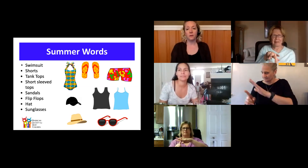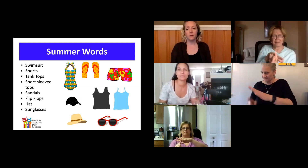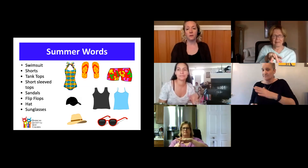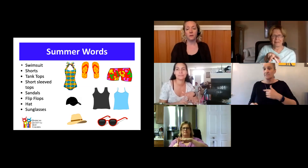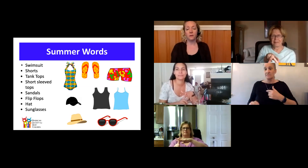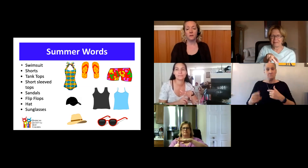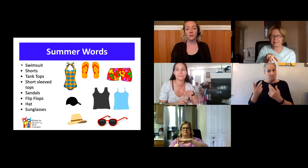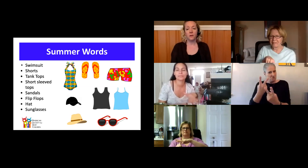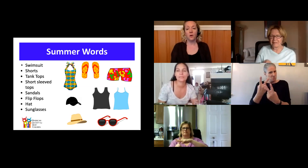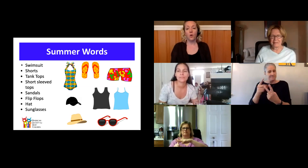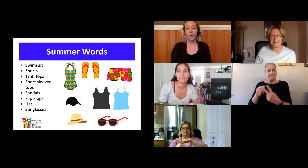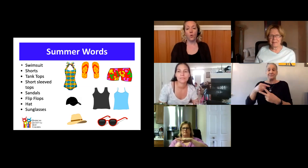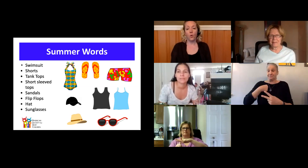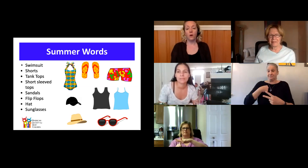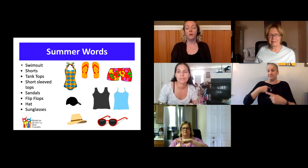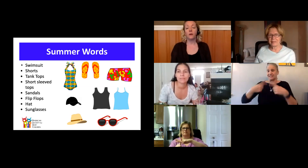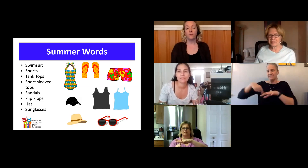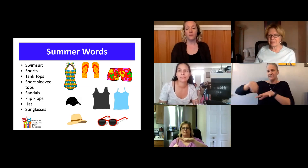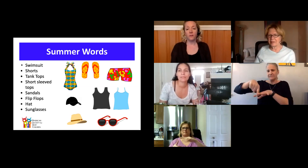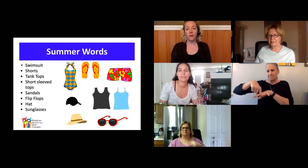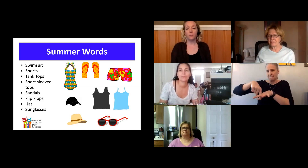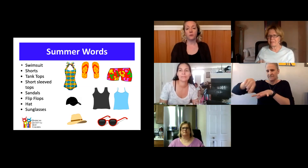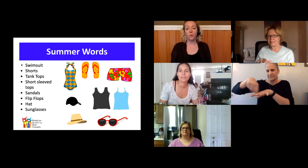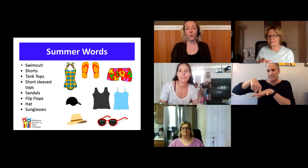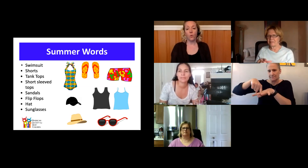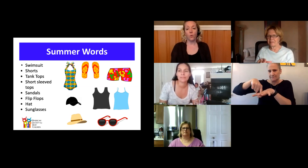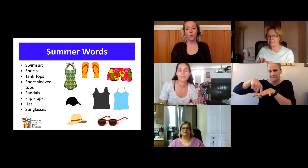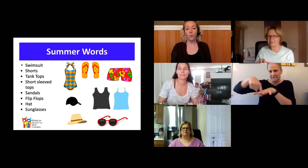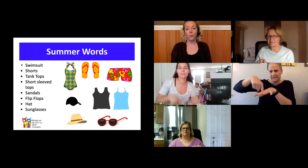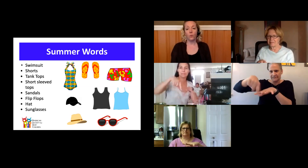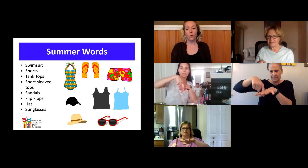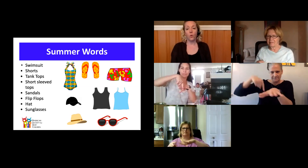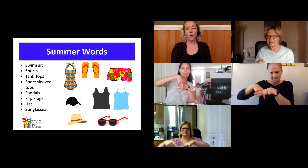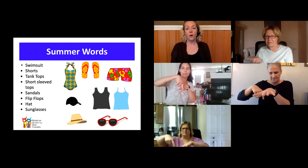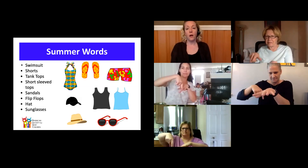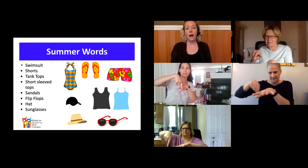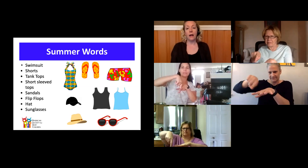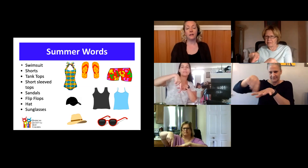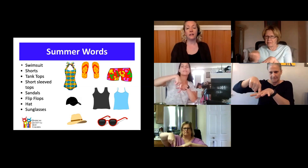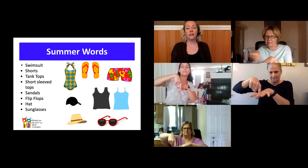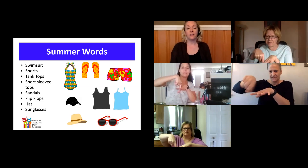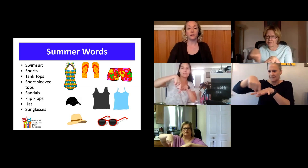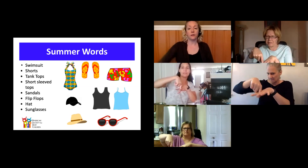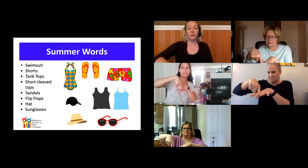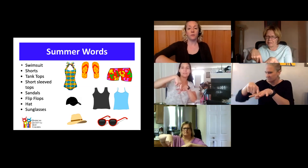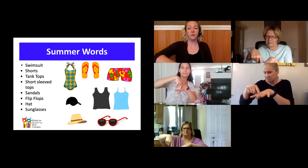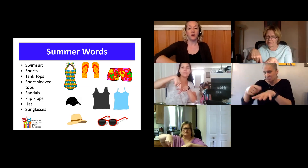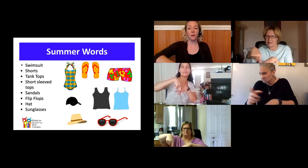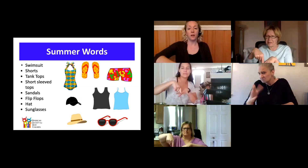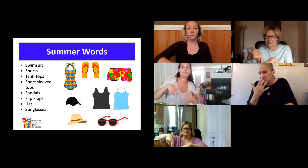Or, yep, flip-flops. Or I sign it like this, coming from the top down.